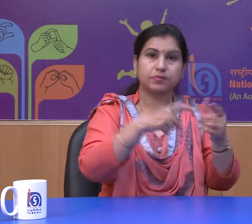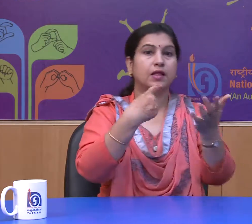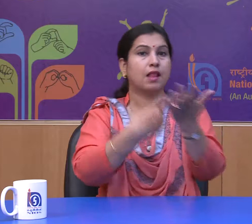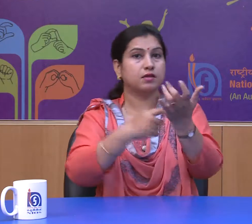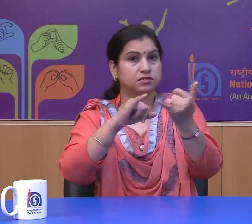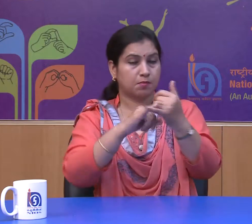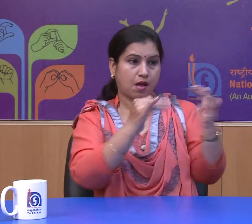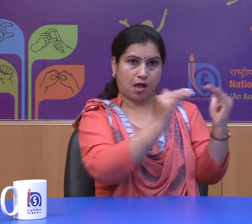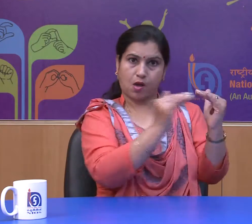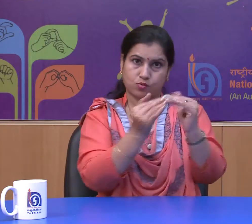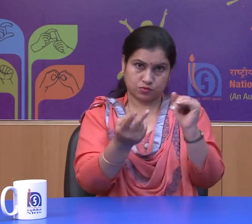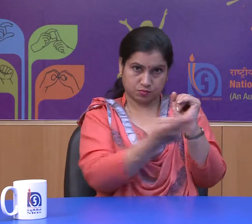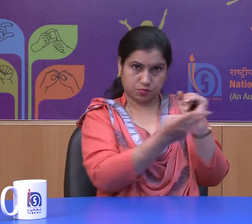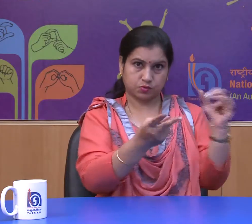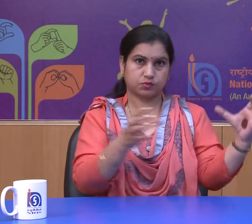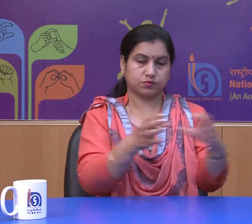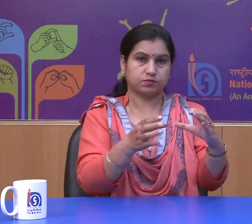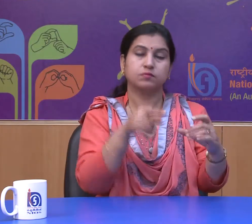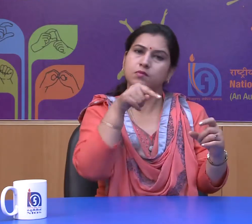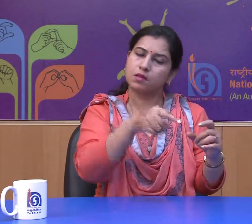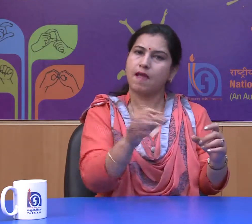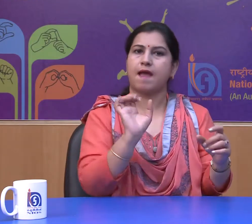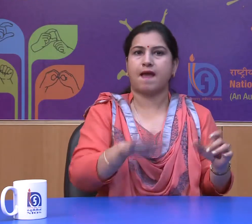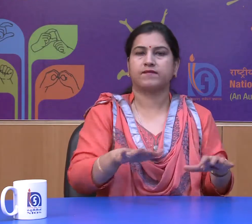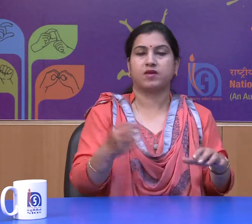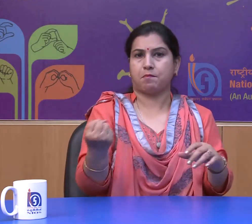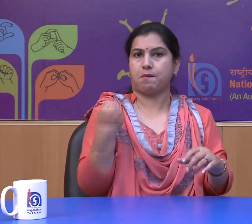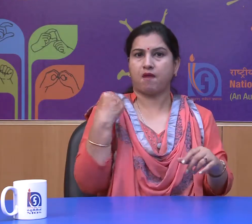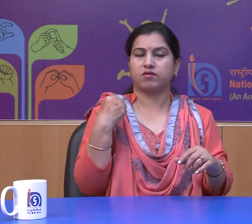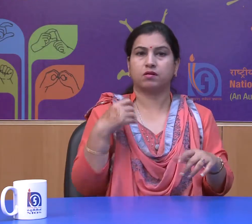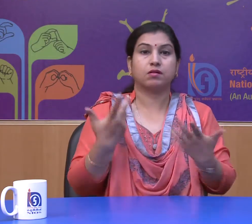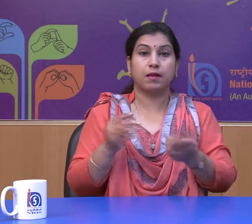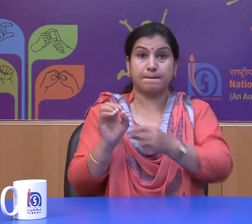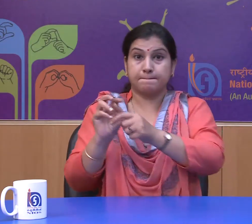Sabha, have the power to control the Council of Ministers.